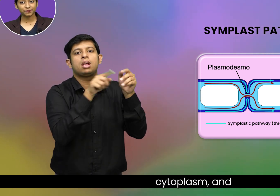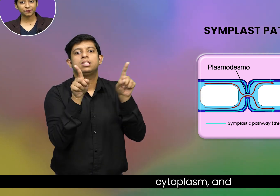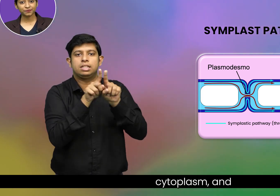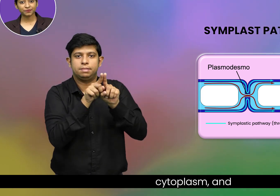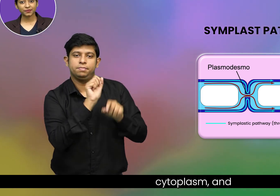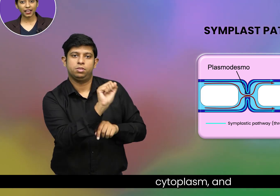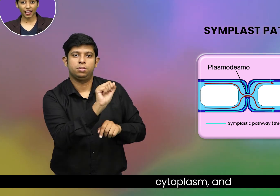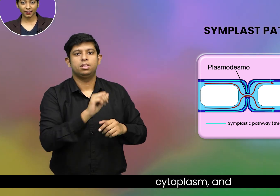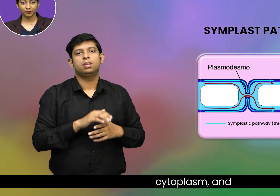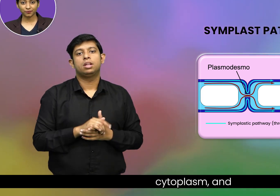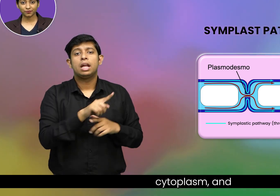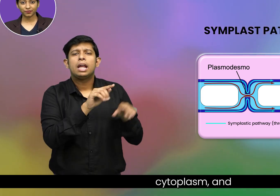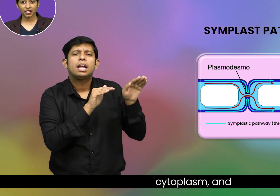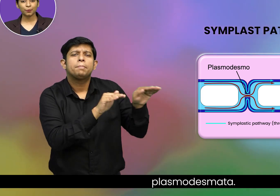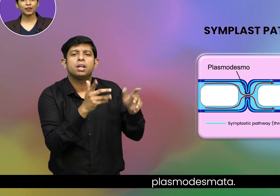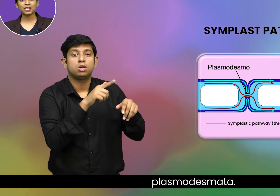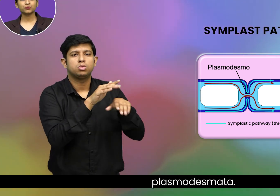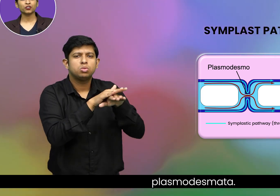Cytoplasm and